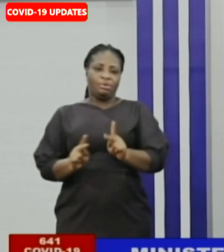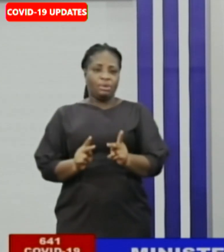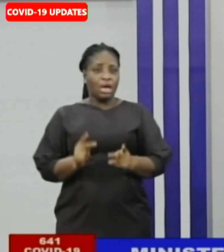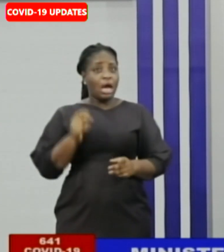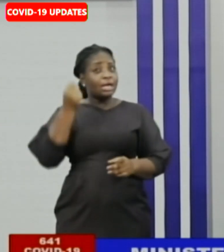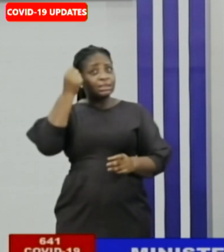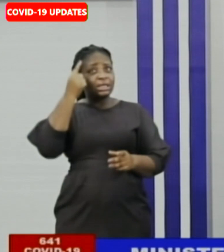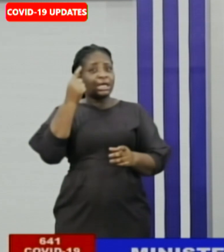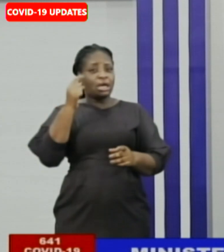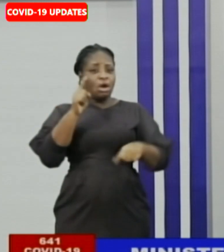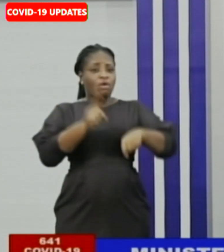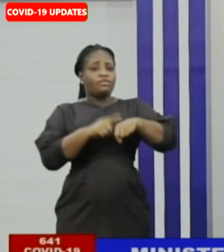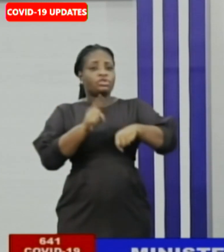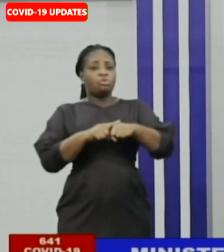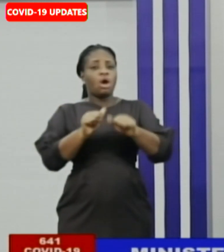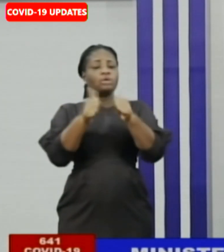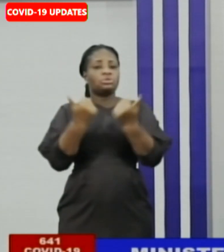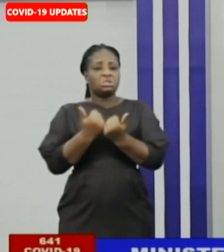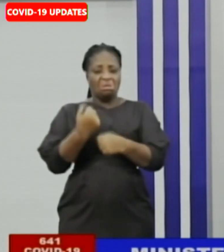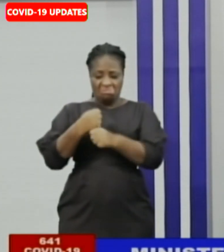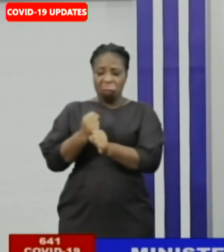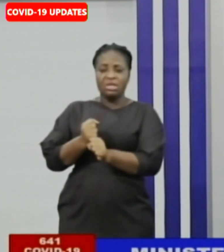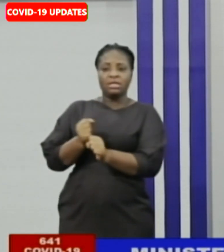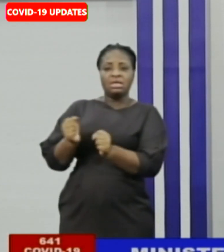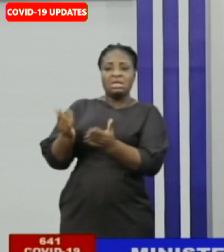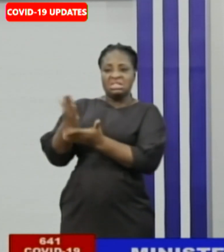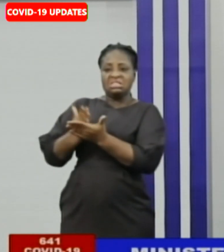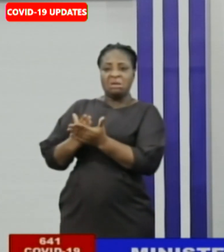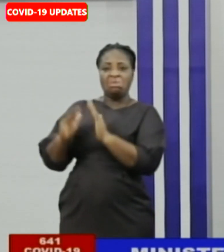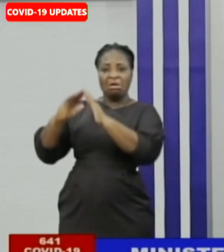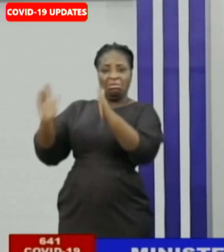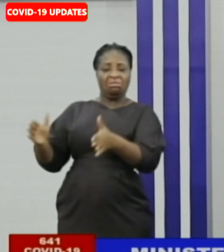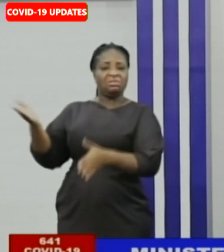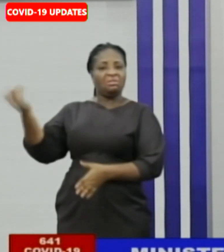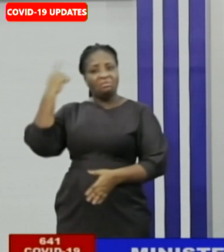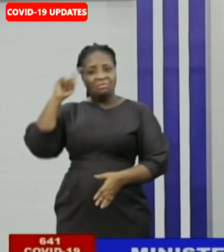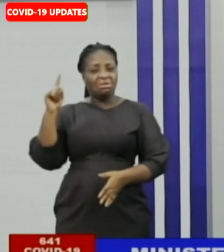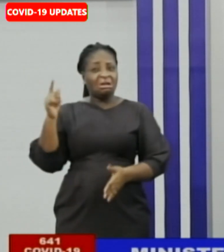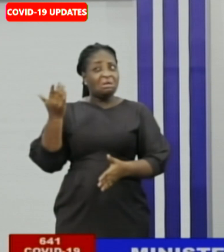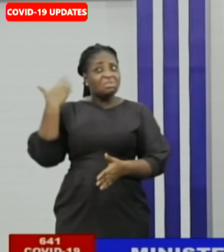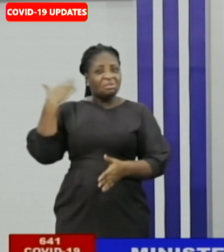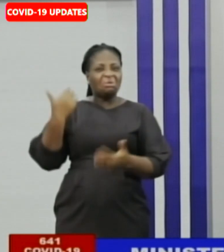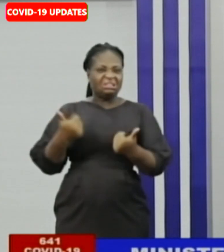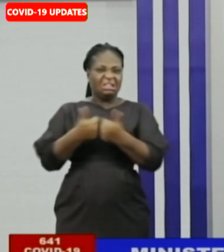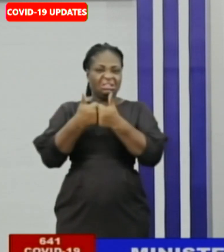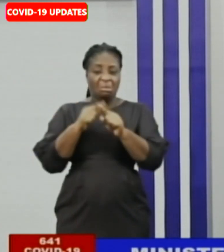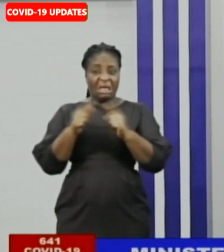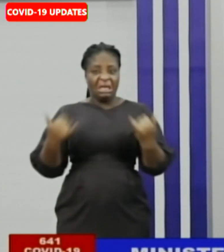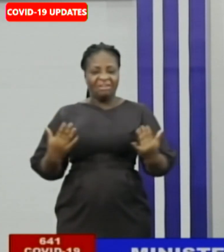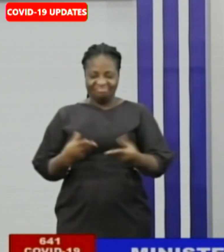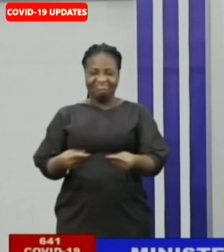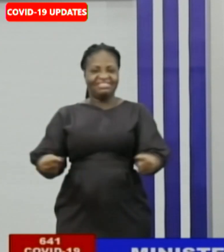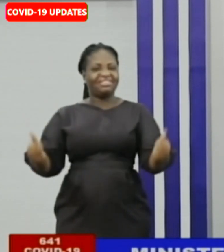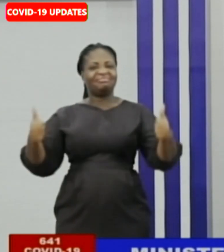Football Association has made a facility available. Initially, there were challenges, and those challenges have now been resolved.